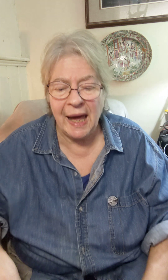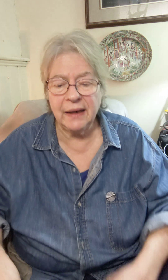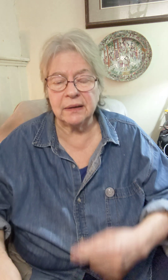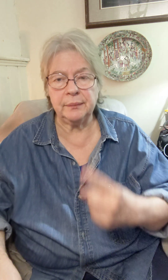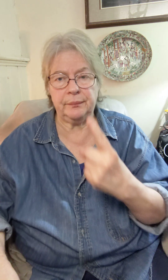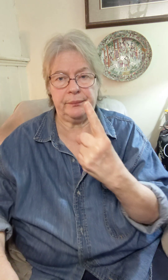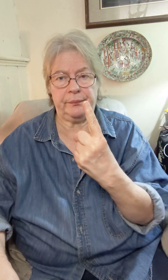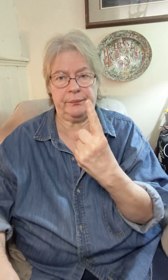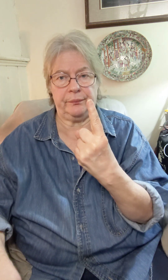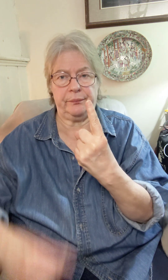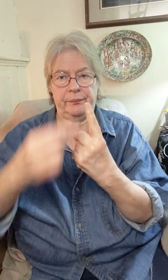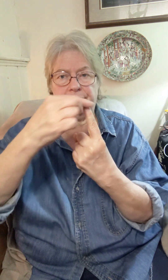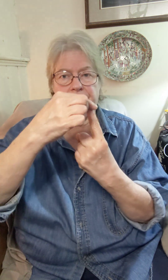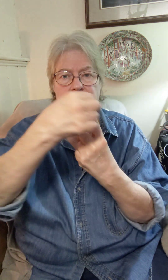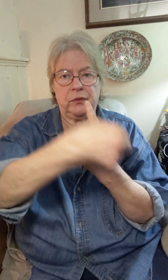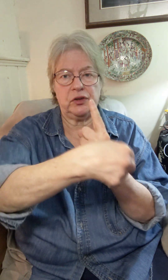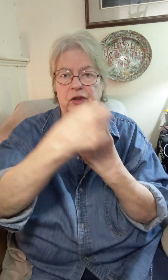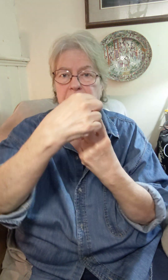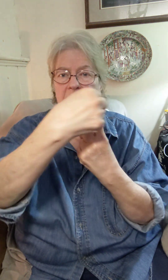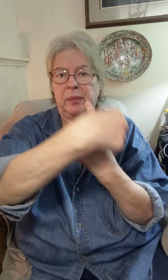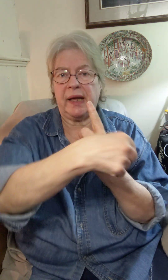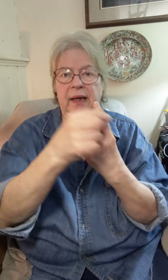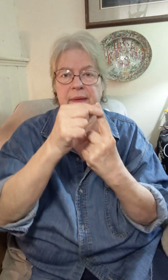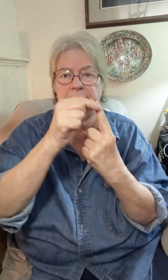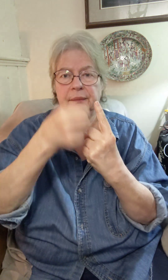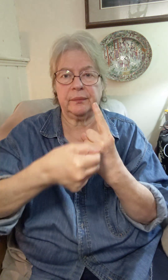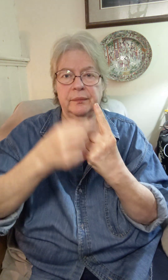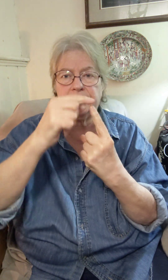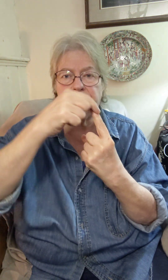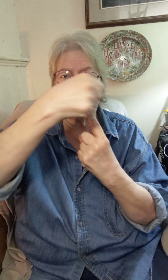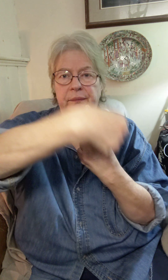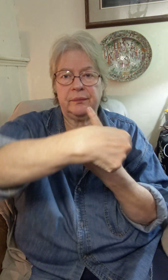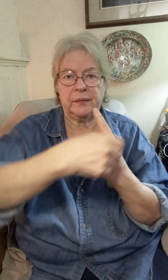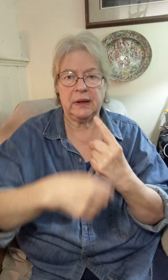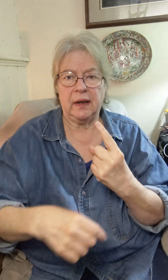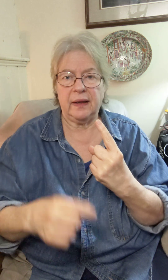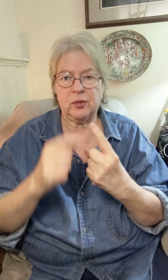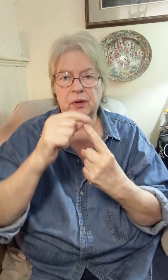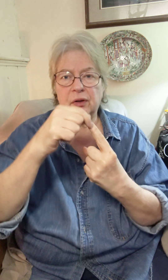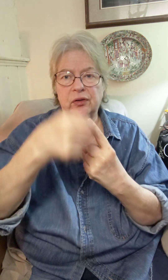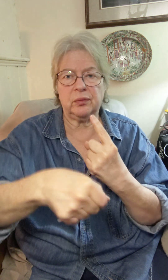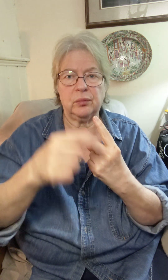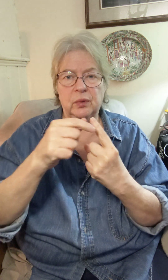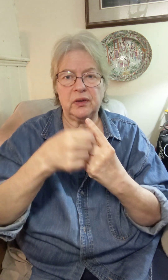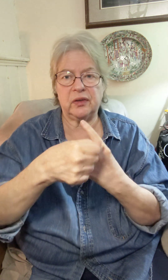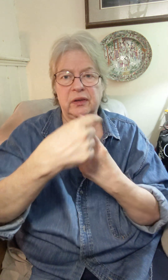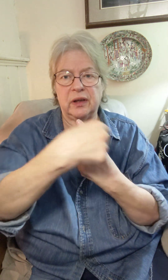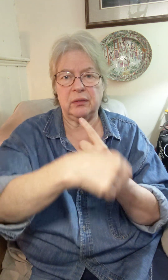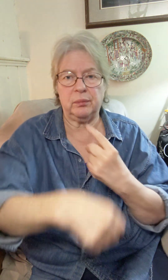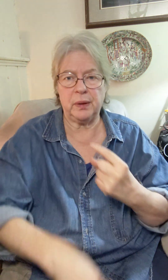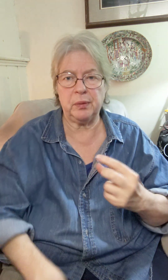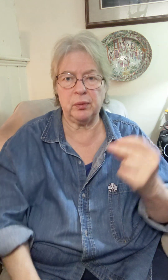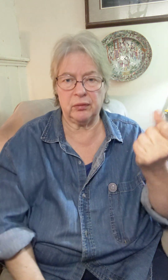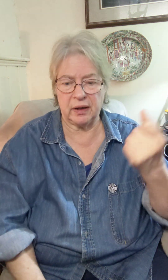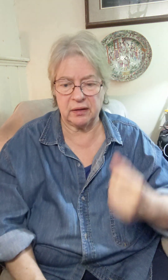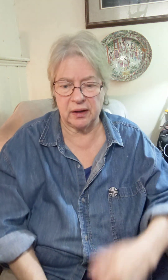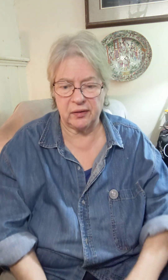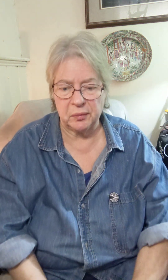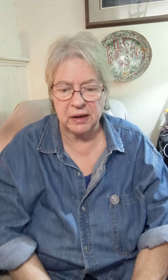Banana. You just peel a banana. That's one of those ones that people will recognize